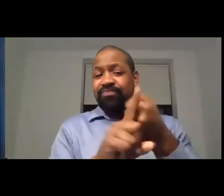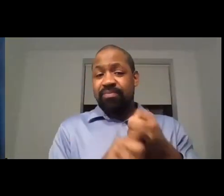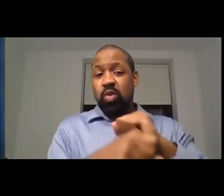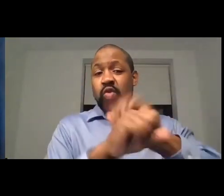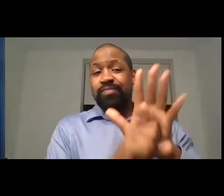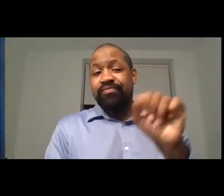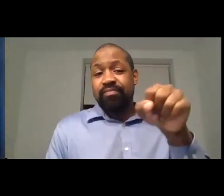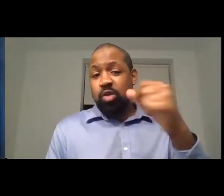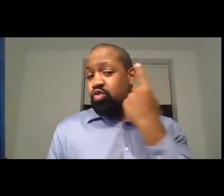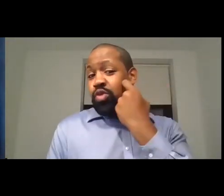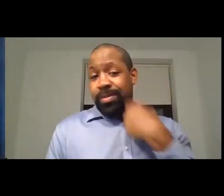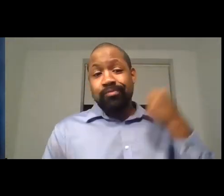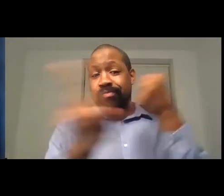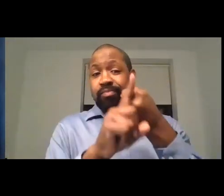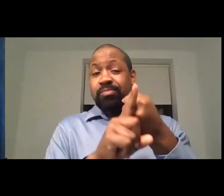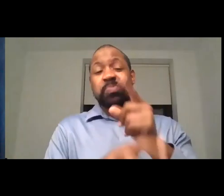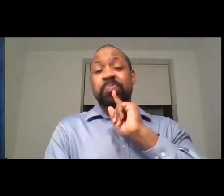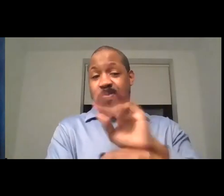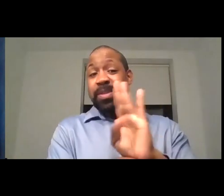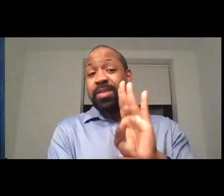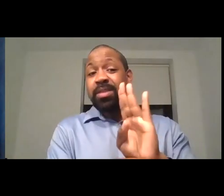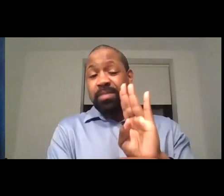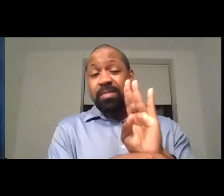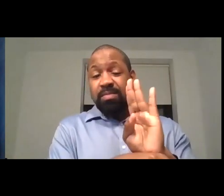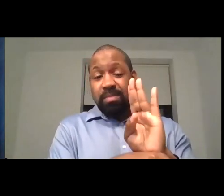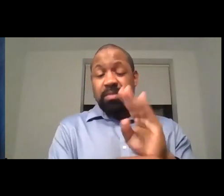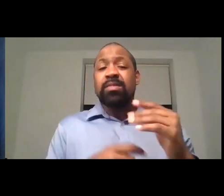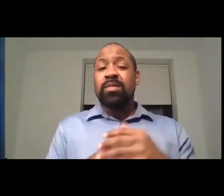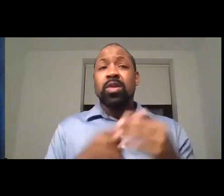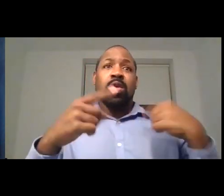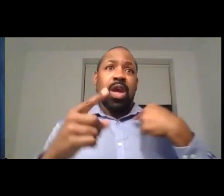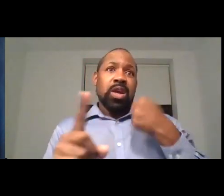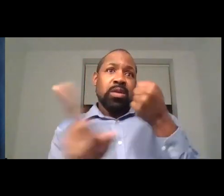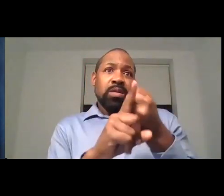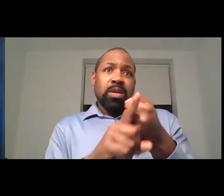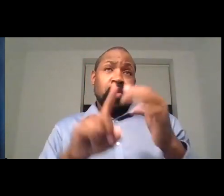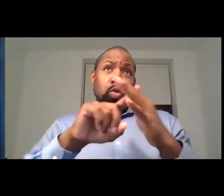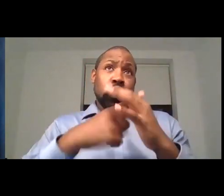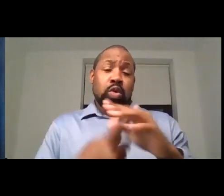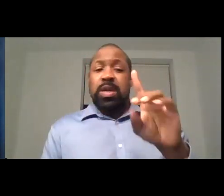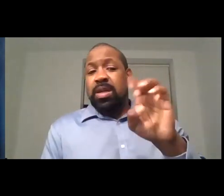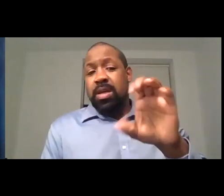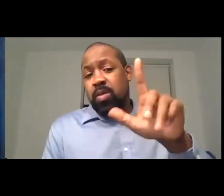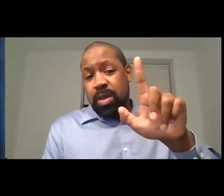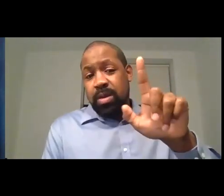I just want to let you all know that I recently was impacted with COVID